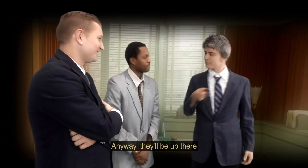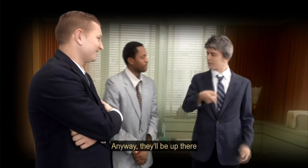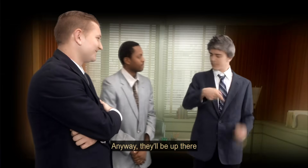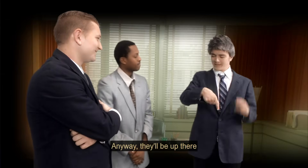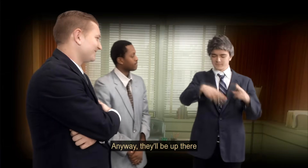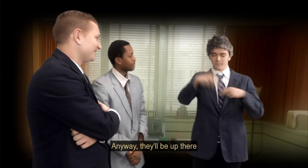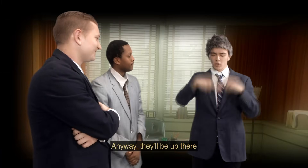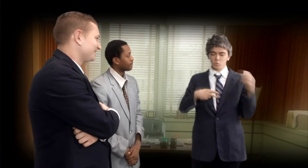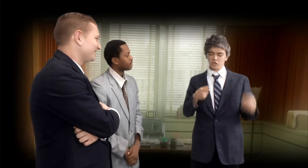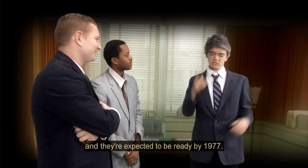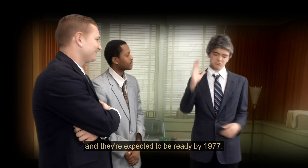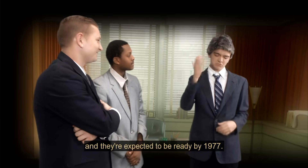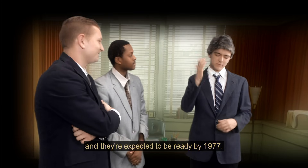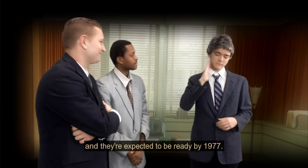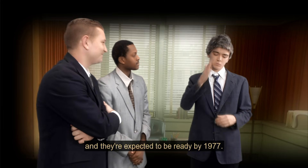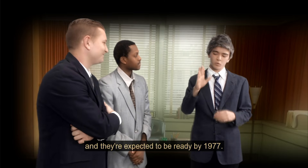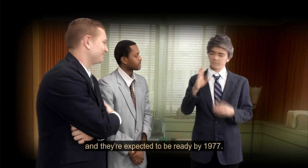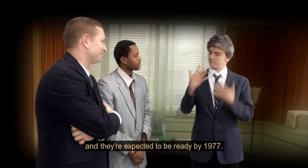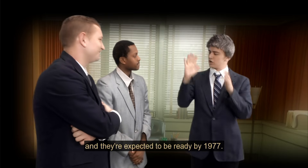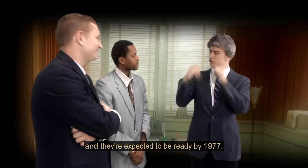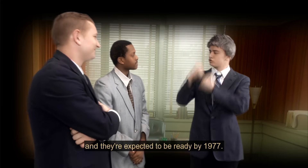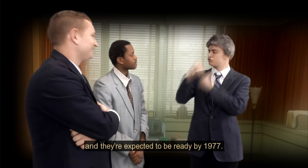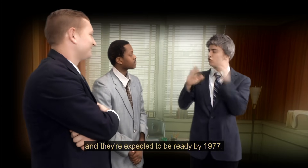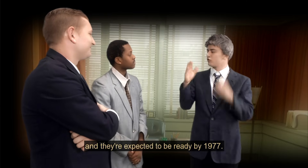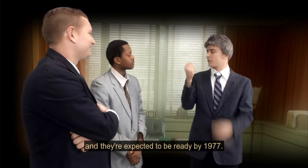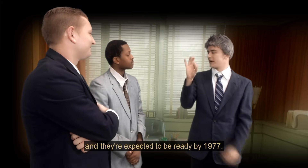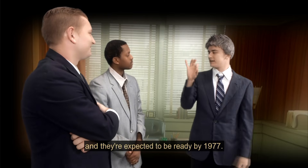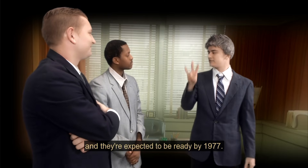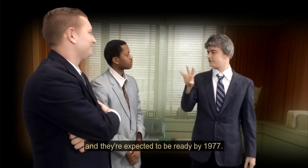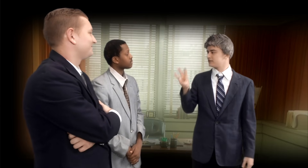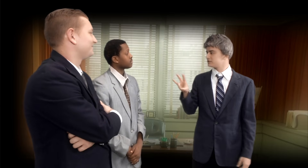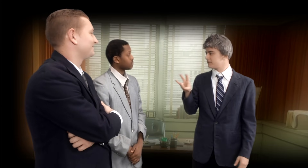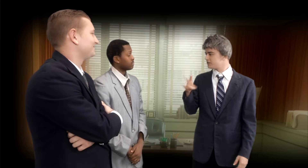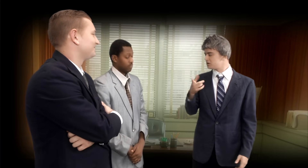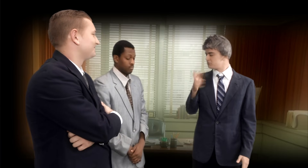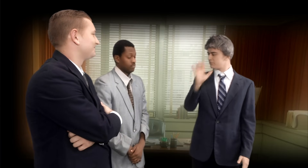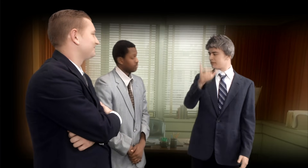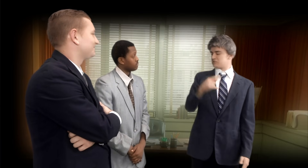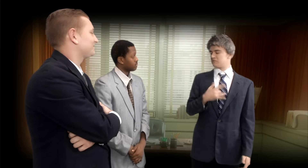Anyway, they'll be up there and they're expected to be ready by 1977.